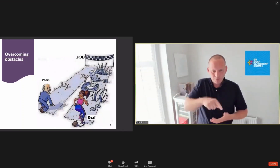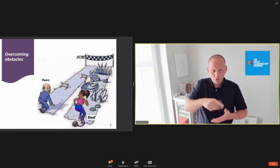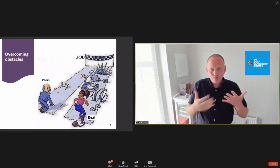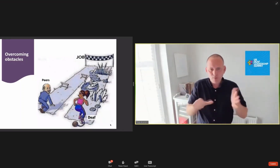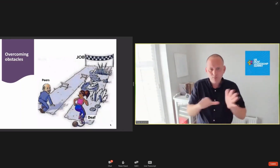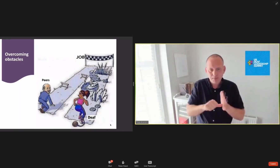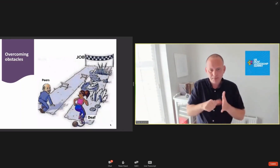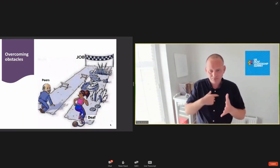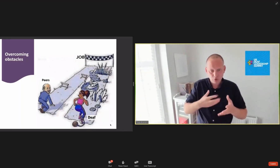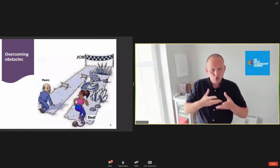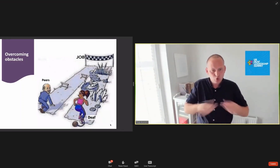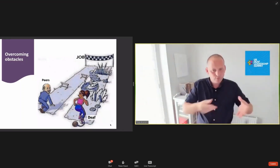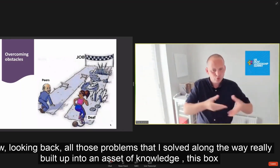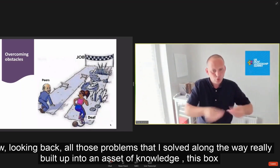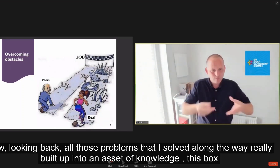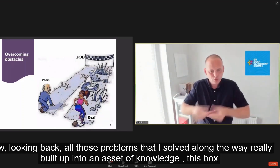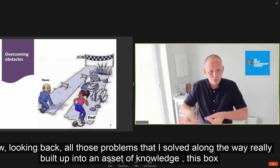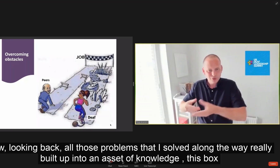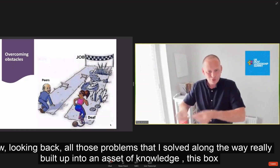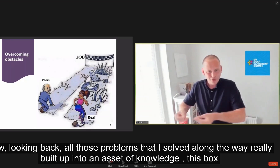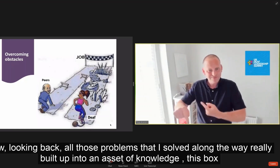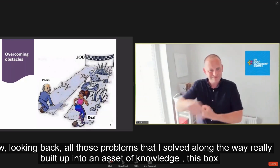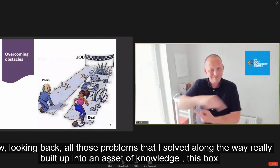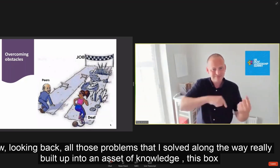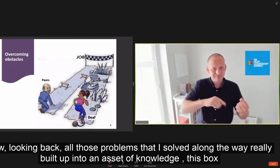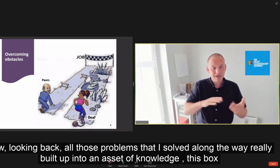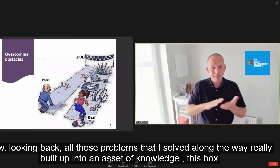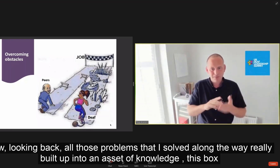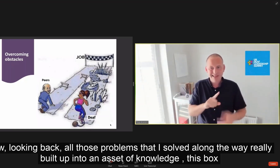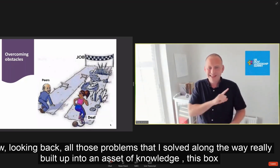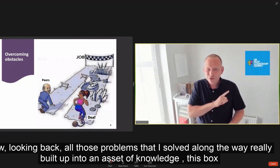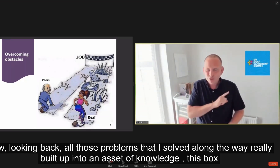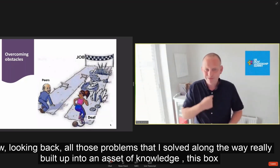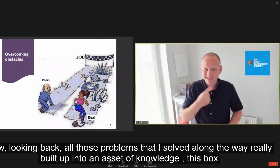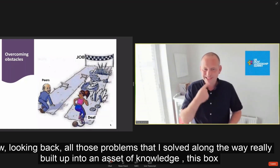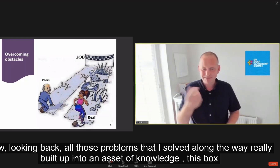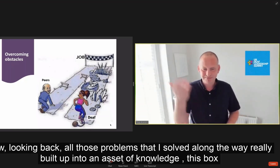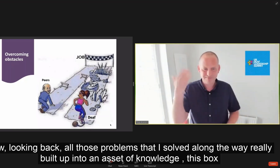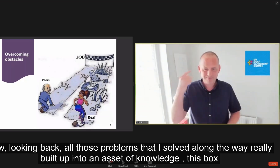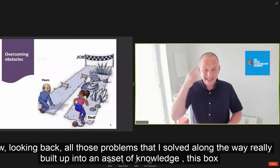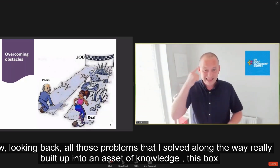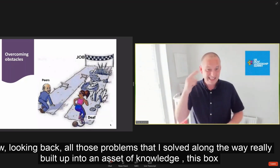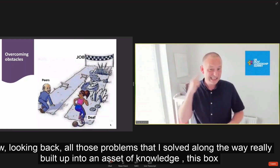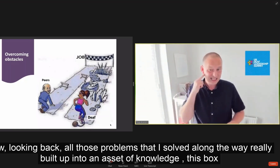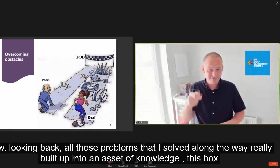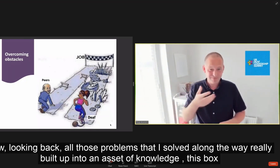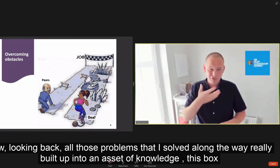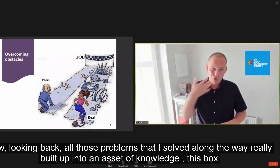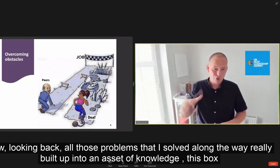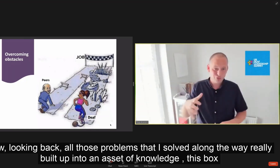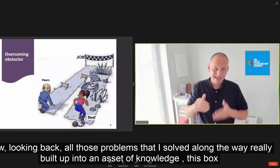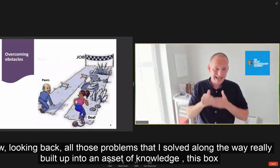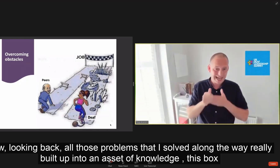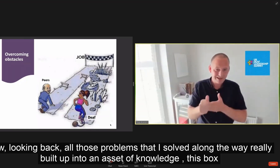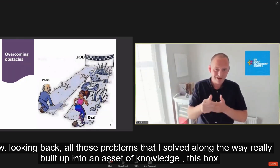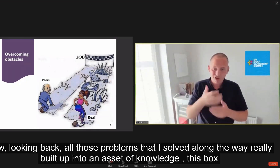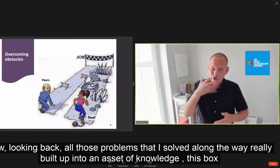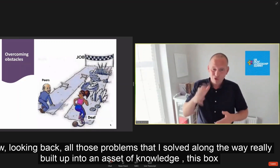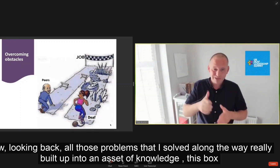But looking back, all of those problems that I solved along the way really built up into an asset of knowledge, just